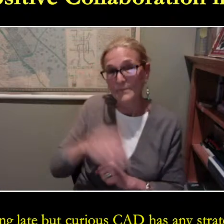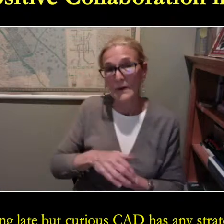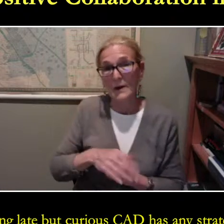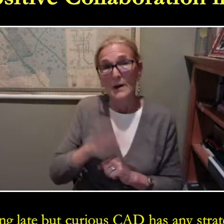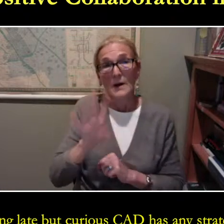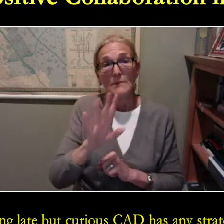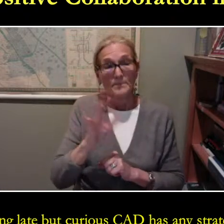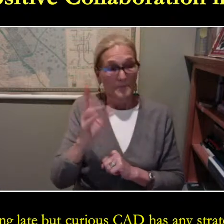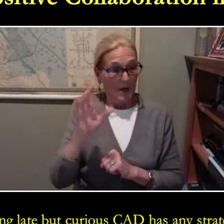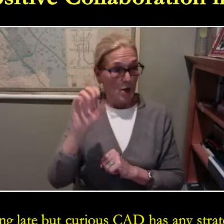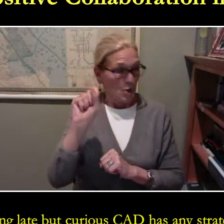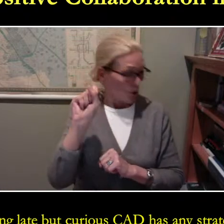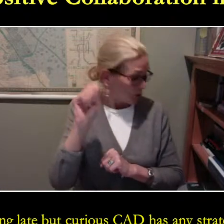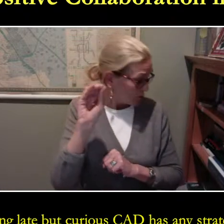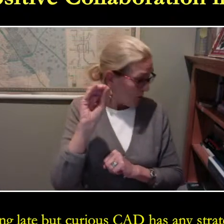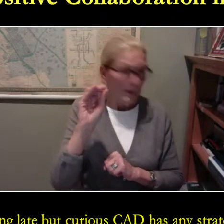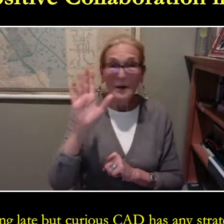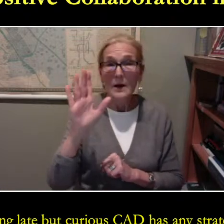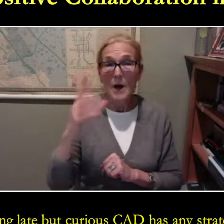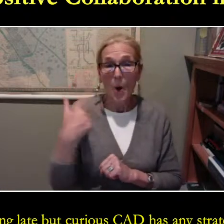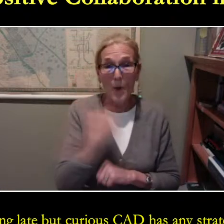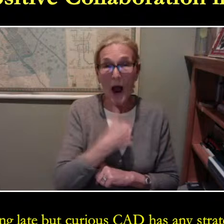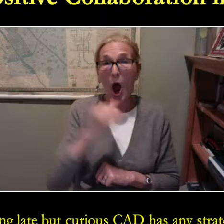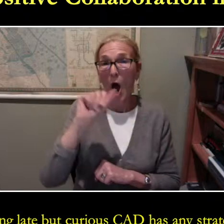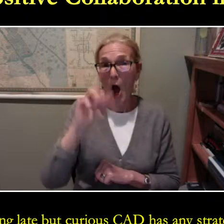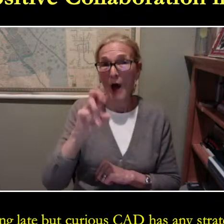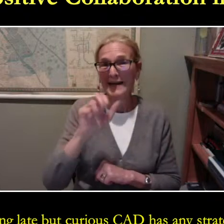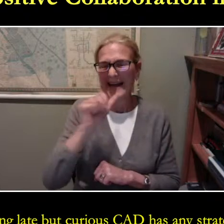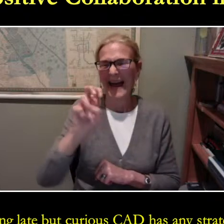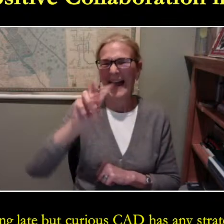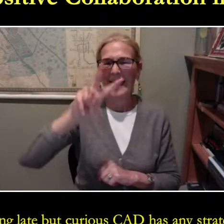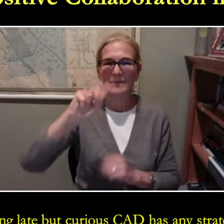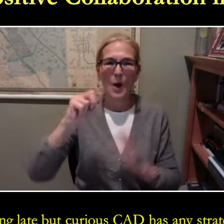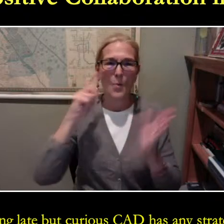We are aware, we're very aware.